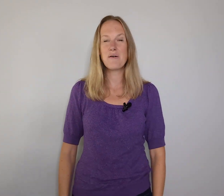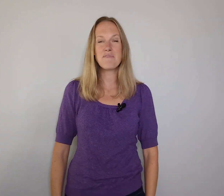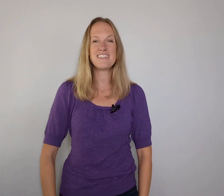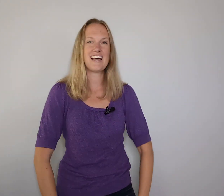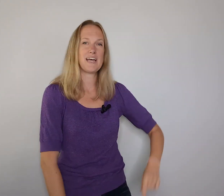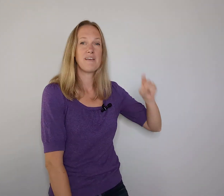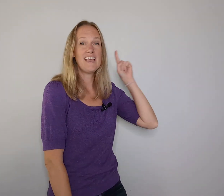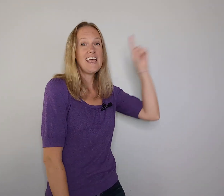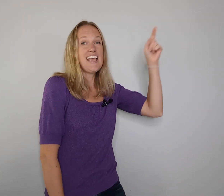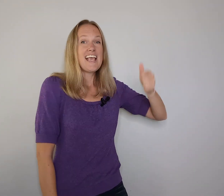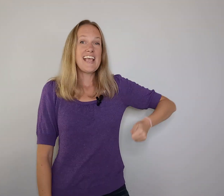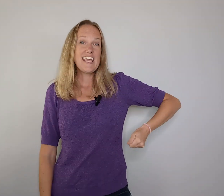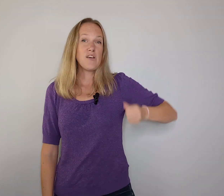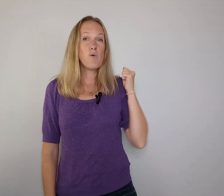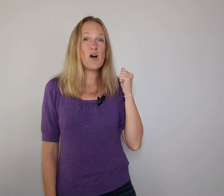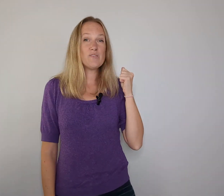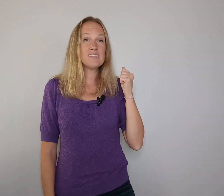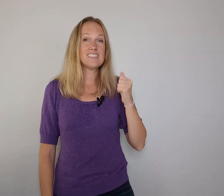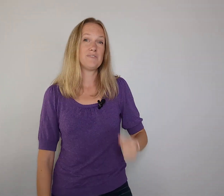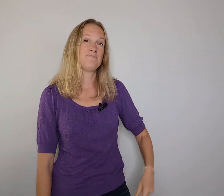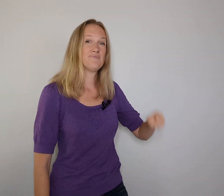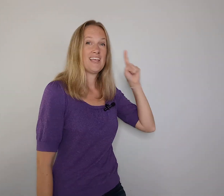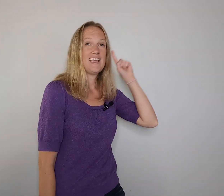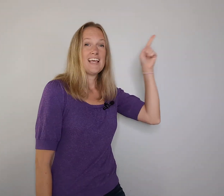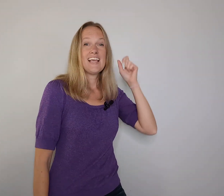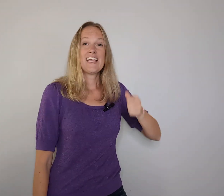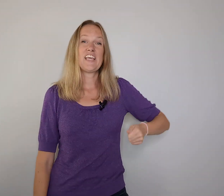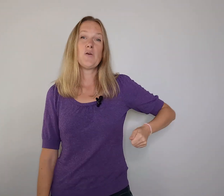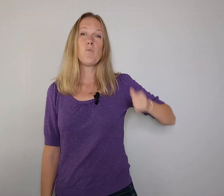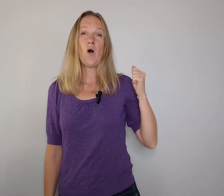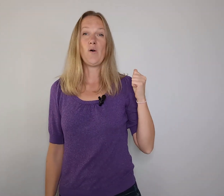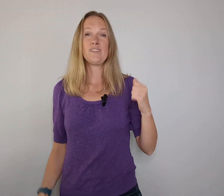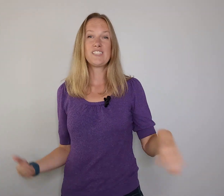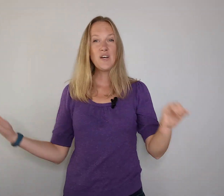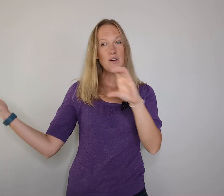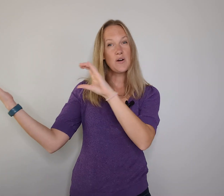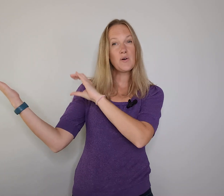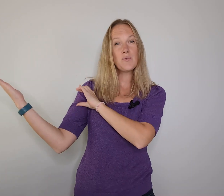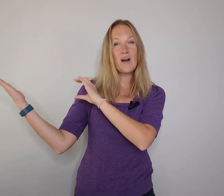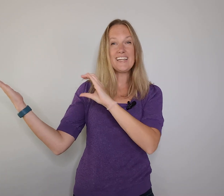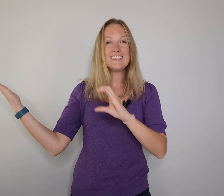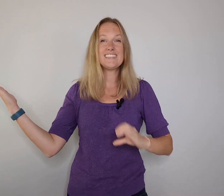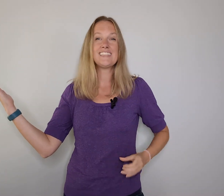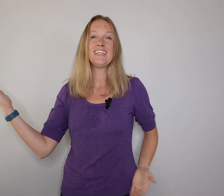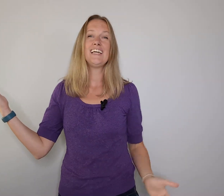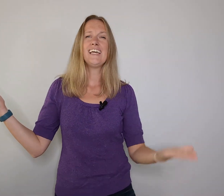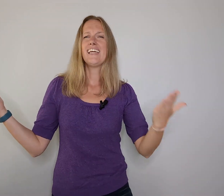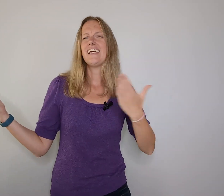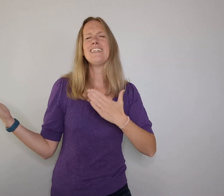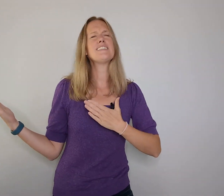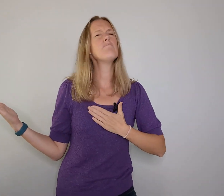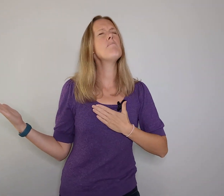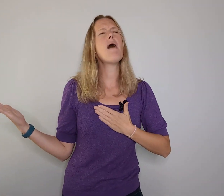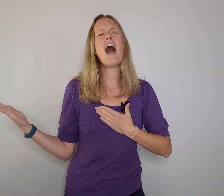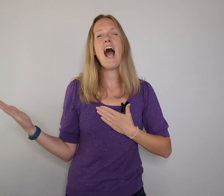more time. He won't. He won't. Christ is